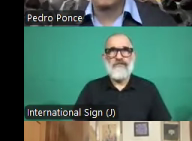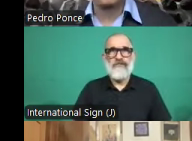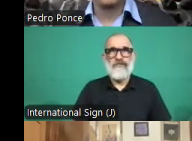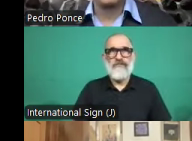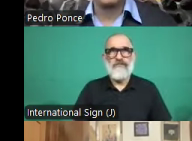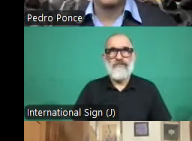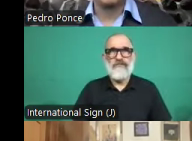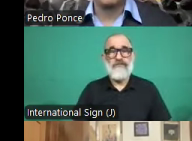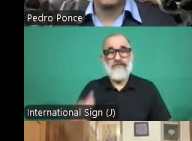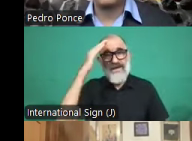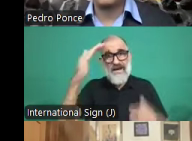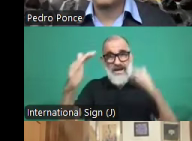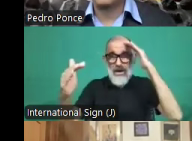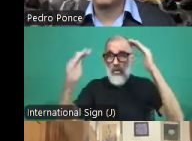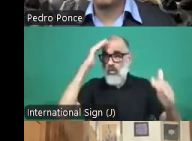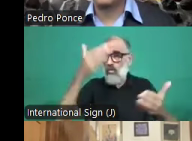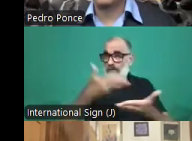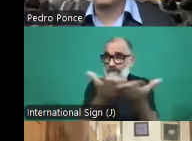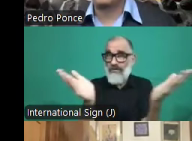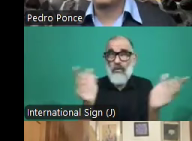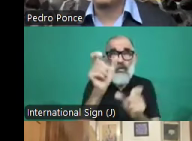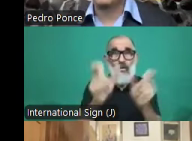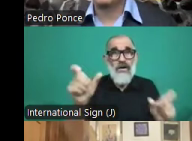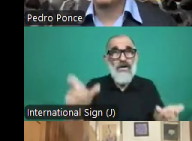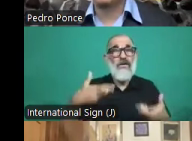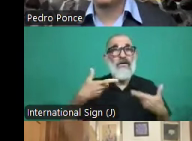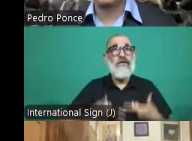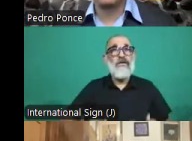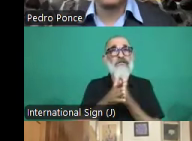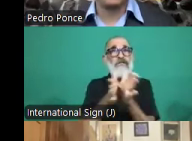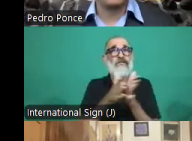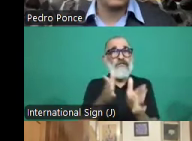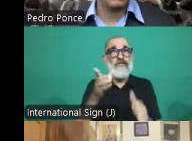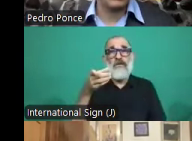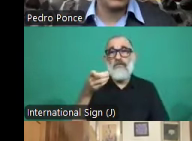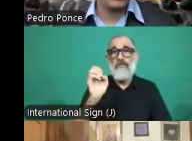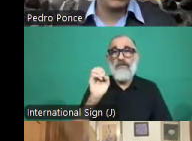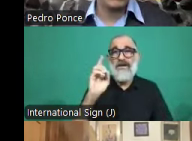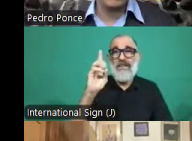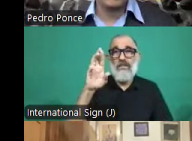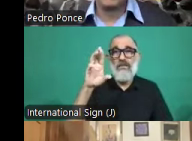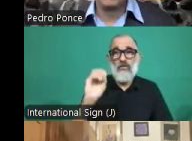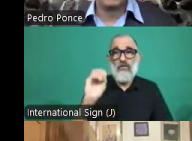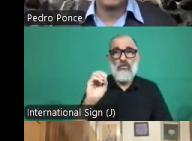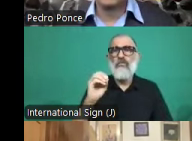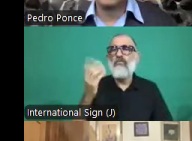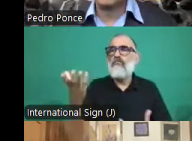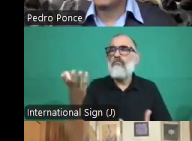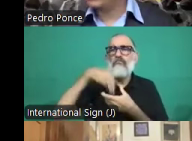We're going to wait 1 more minute and we are good to go to start.